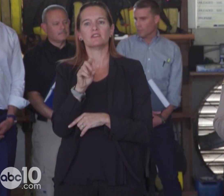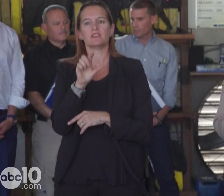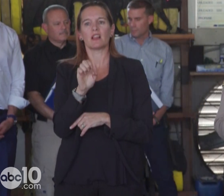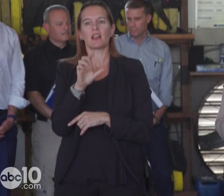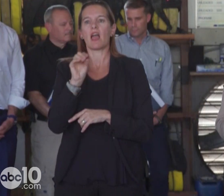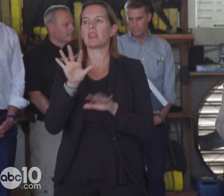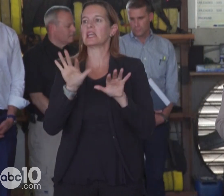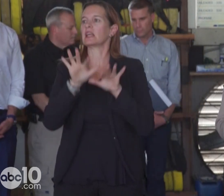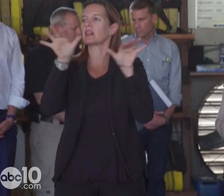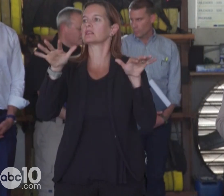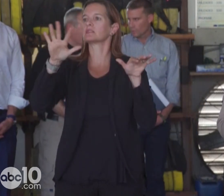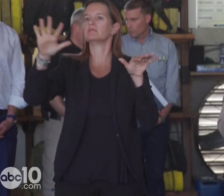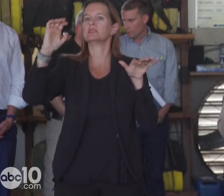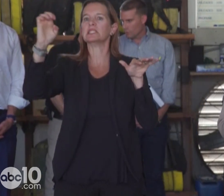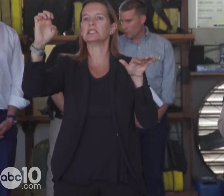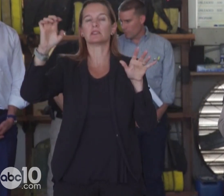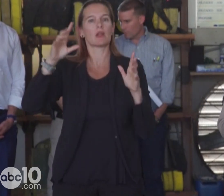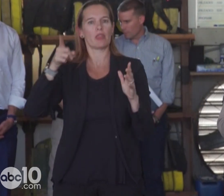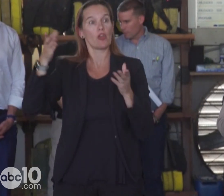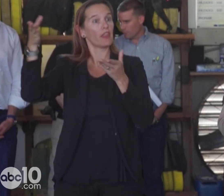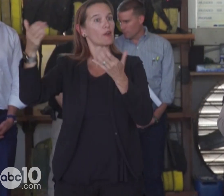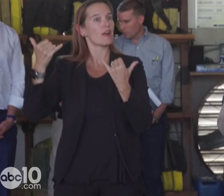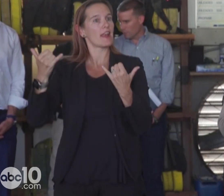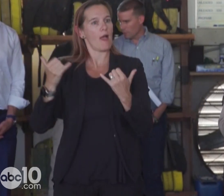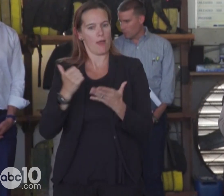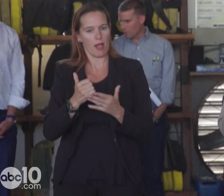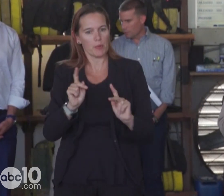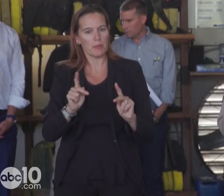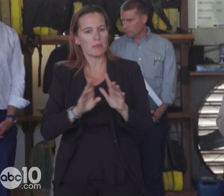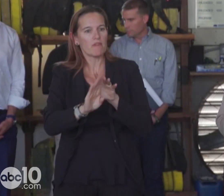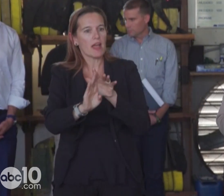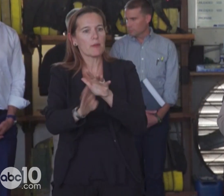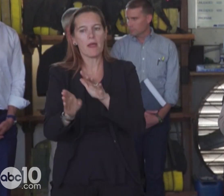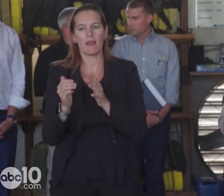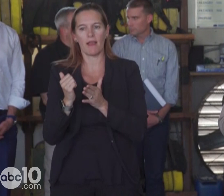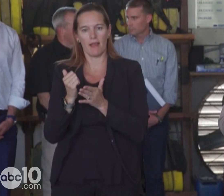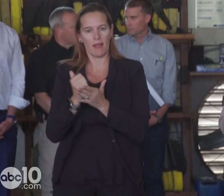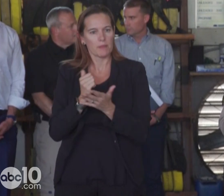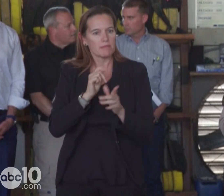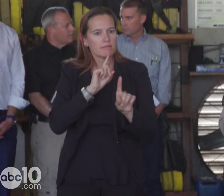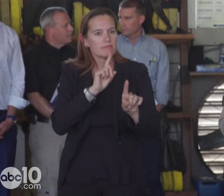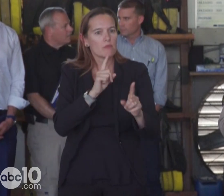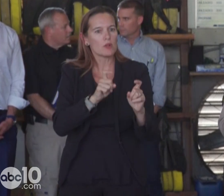Geyserville. They are there right now to help people evacuate. They're there to answer questions, be